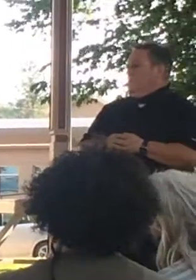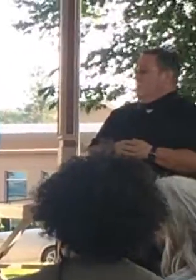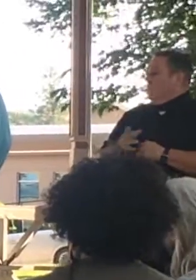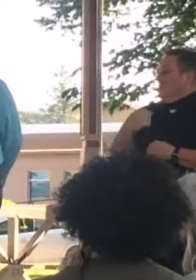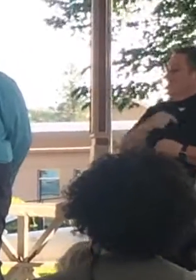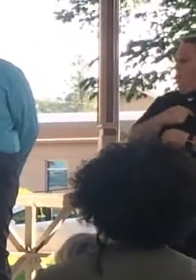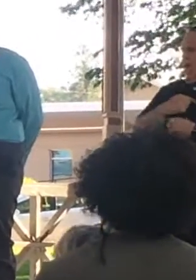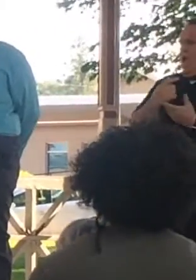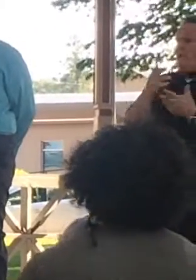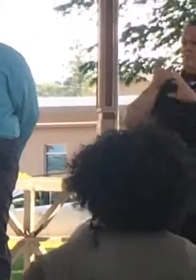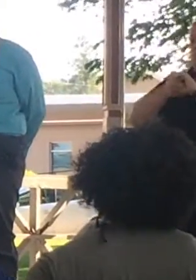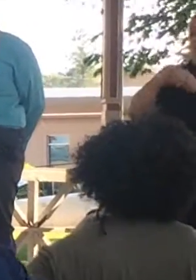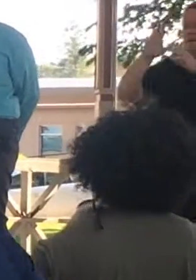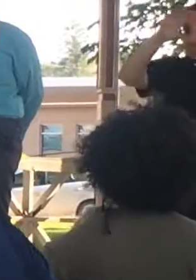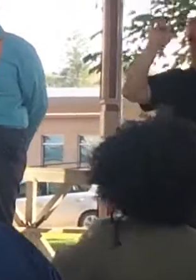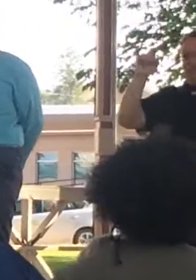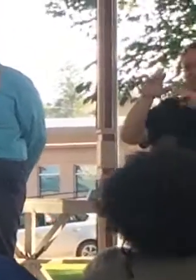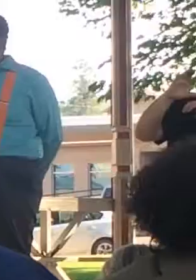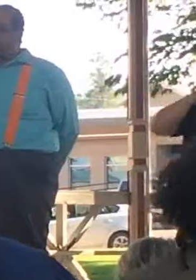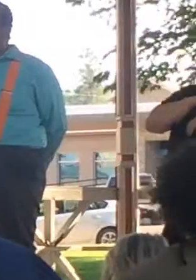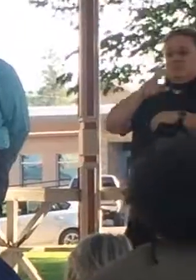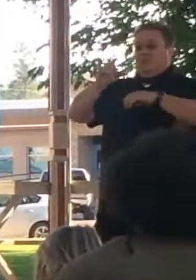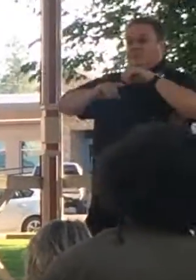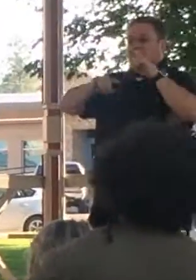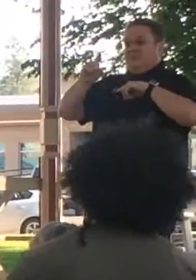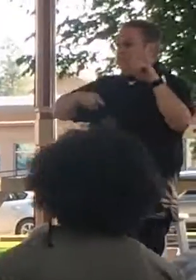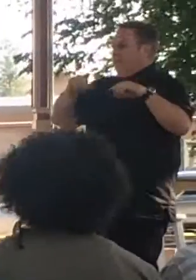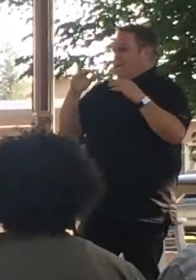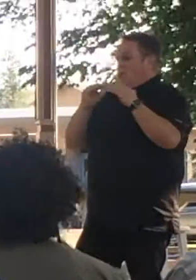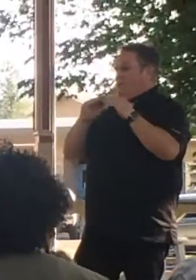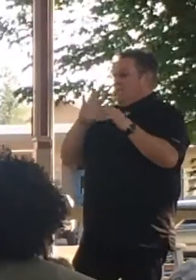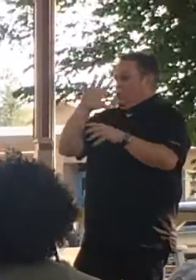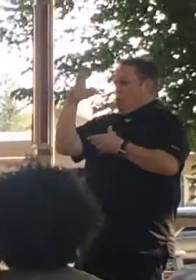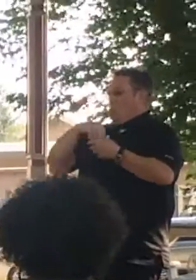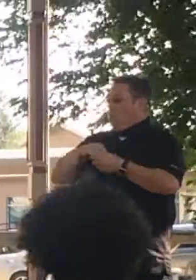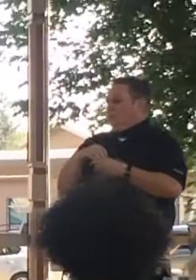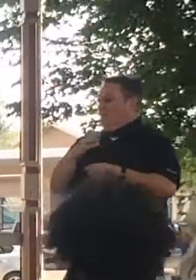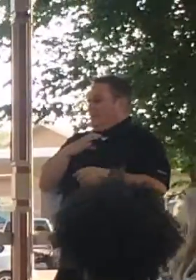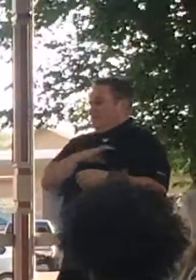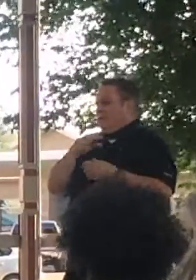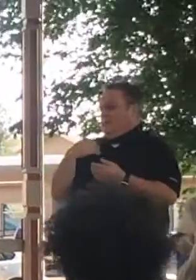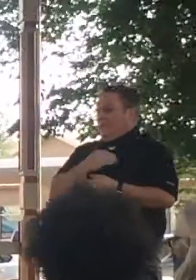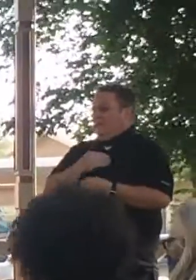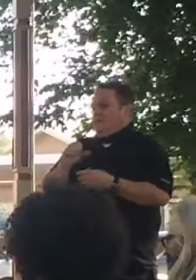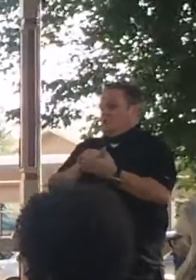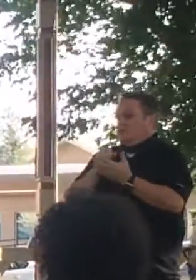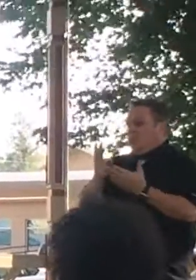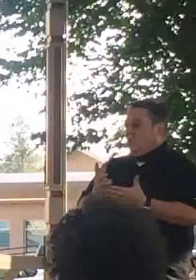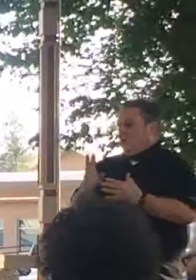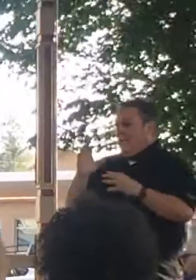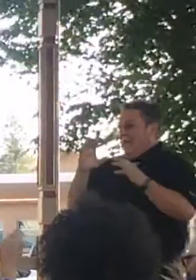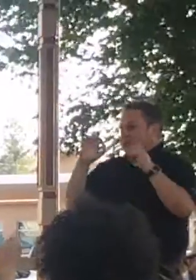So I joined the President's Council of Diversity, Equity, and Inclusion, and I'm a committee member on the Social Work